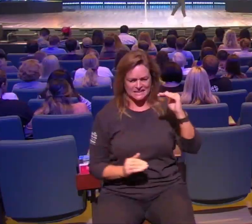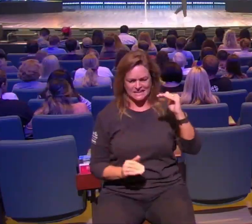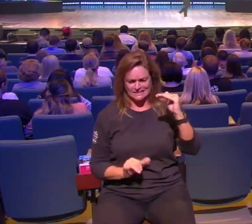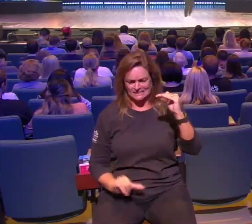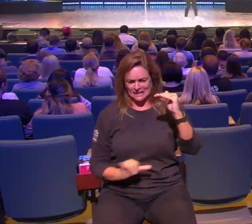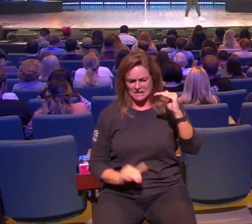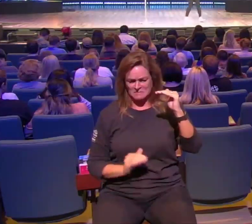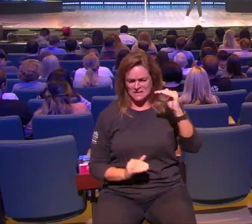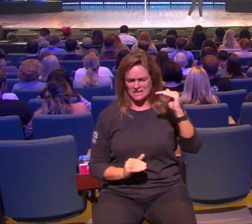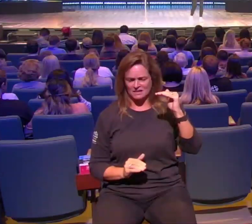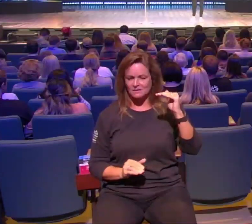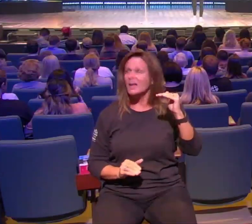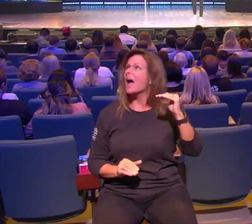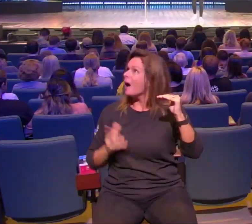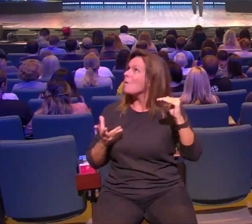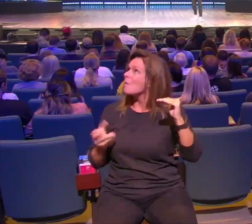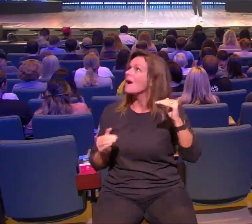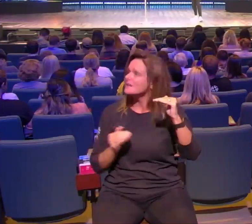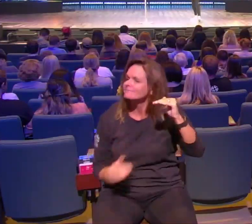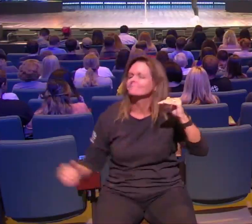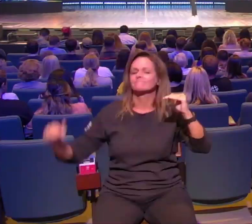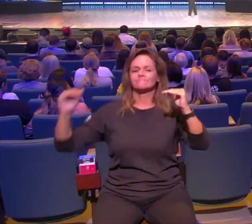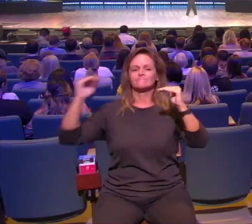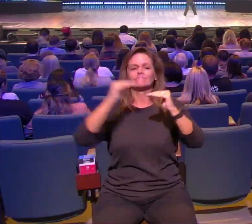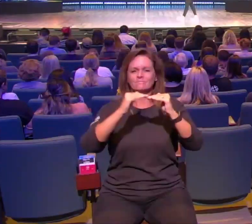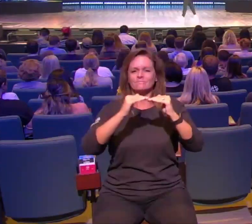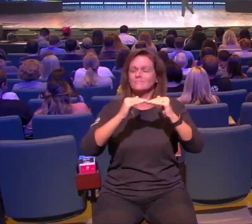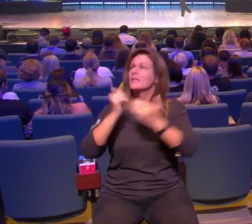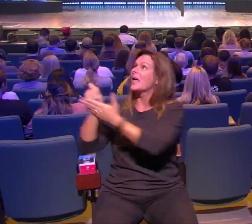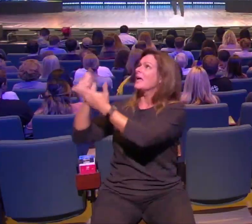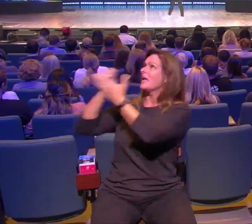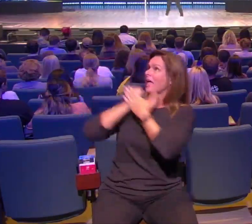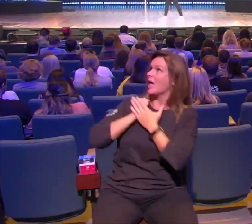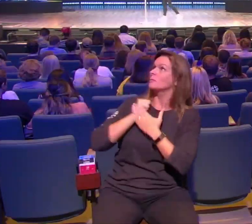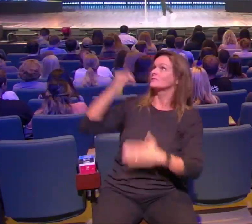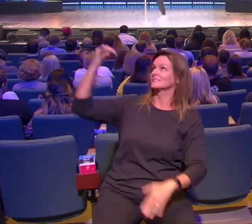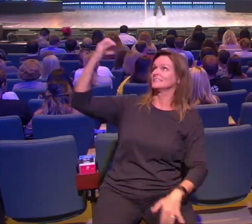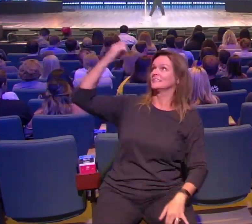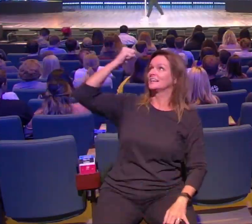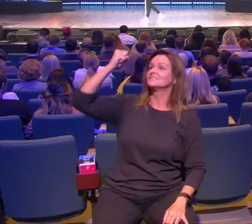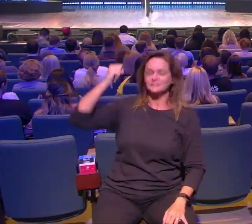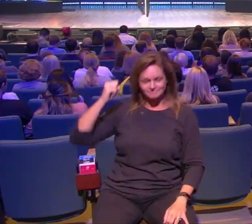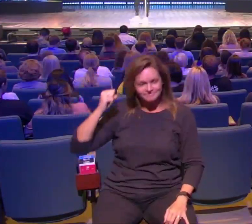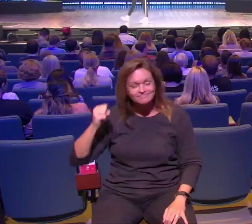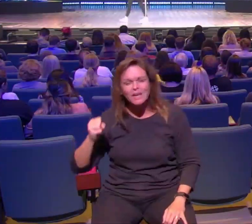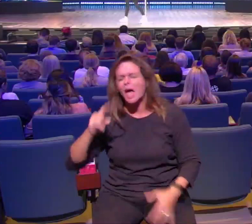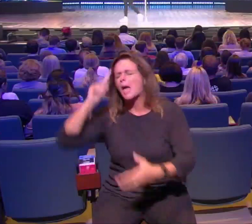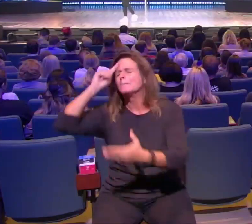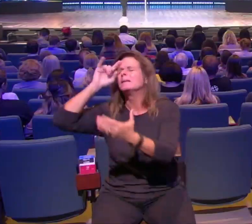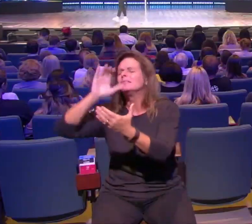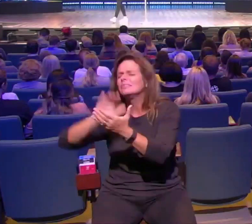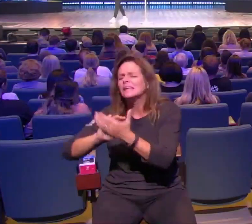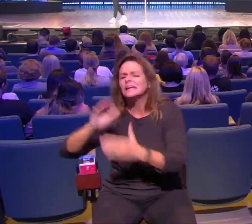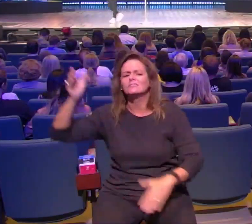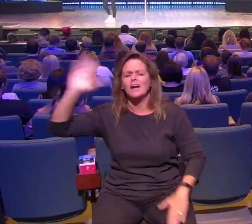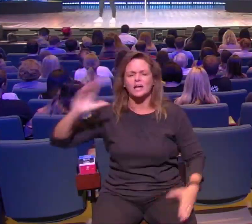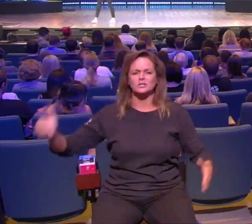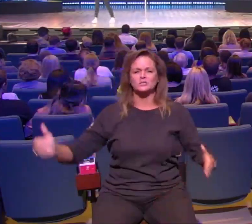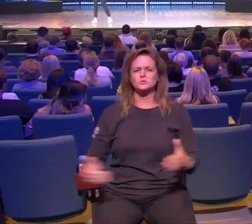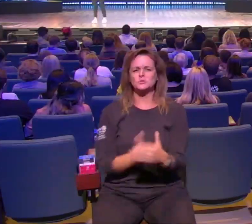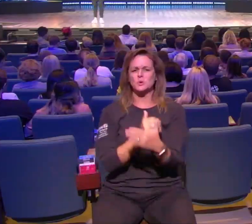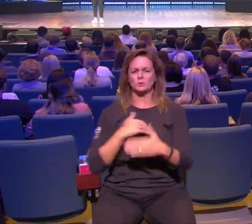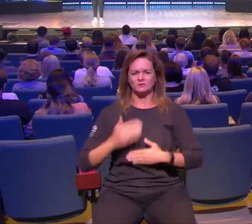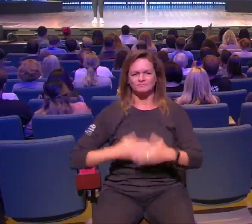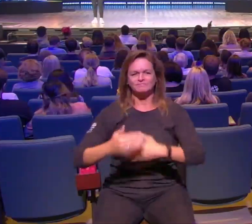this wilderness of depression and anxiety for far too long, but I am believing, God, today that you have a new season of